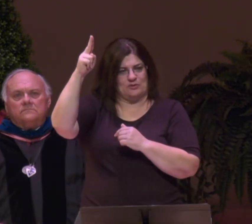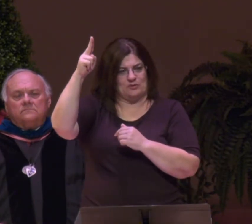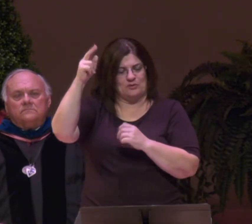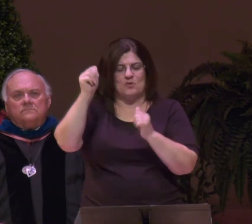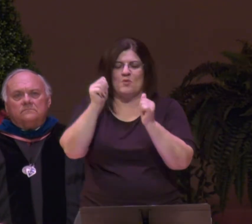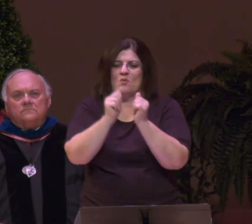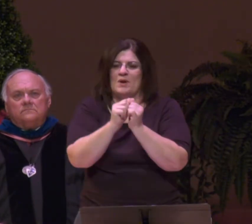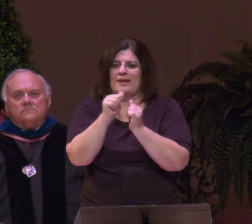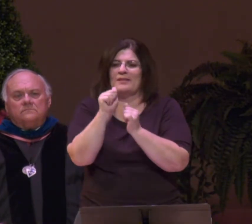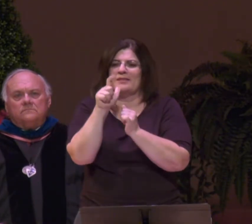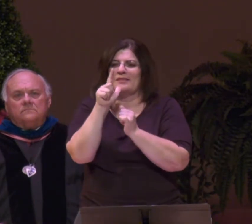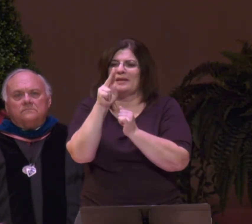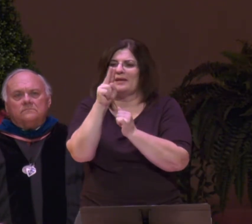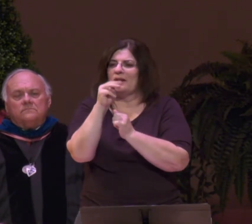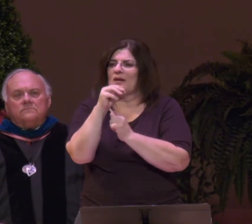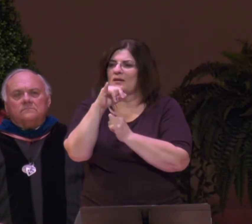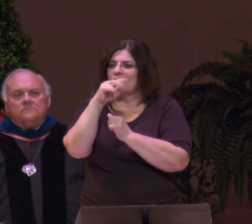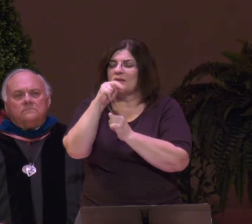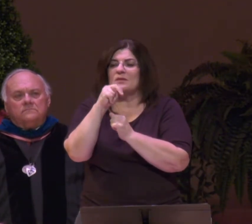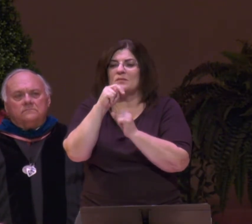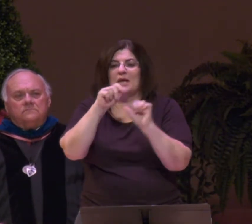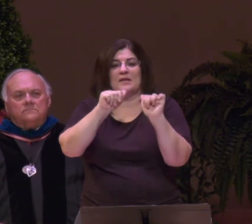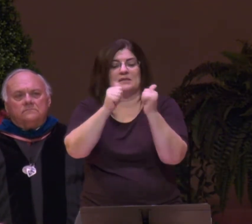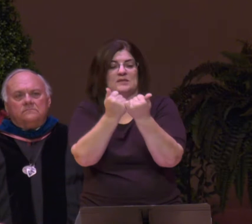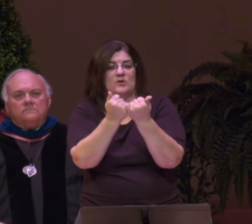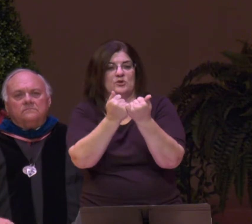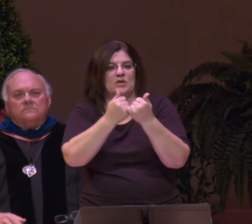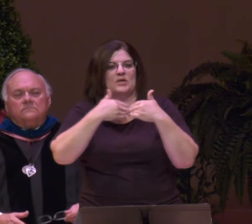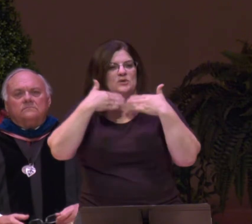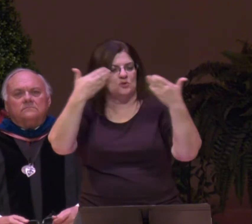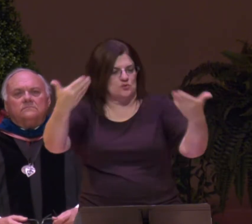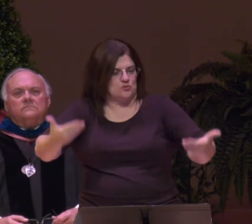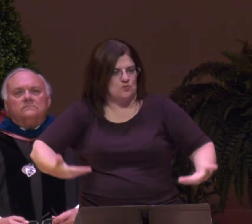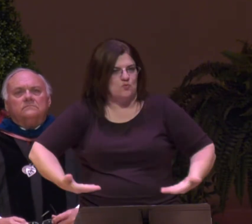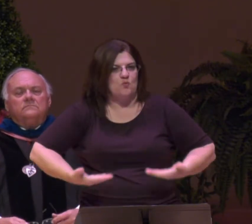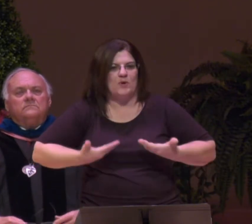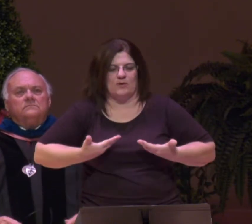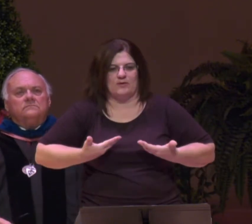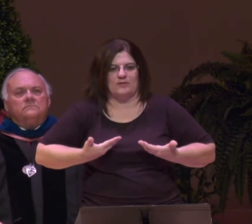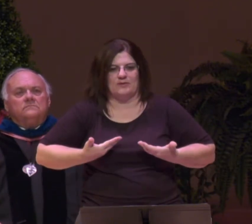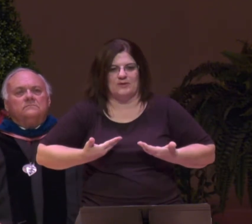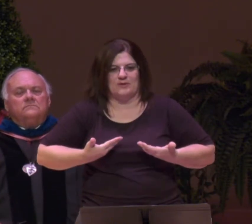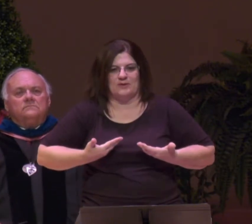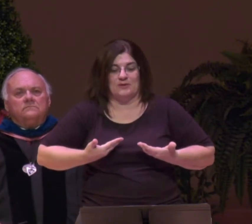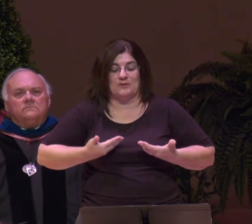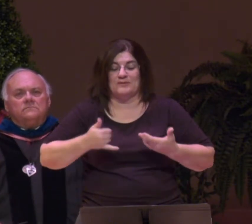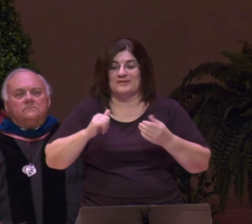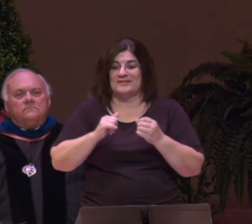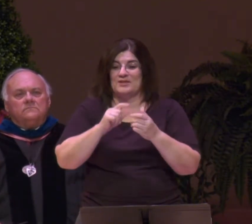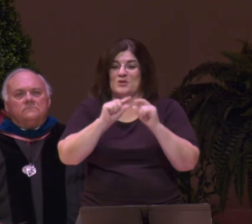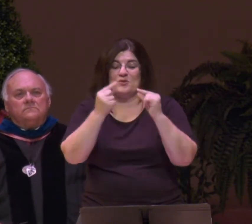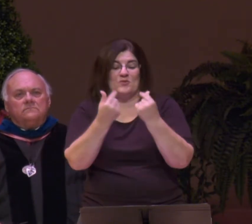Alumni Association, to welcome you to the alumni body that now numbers over